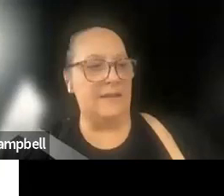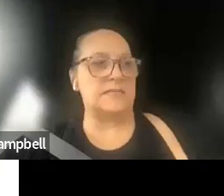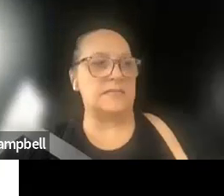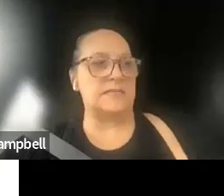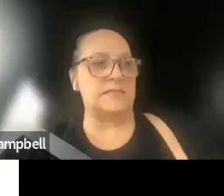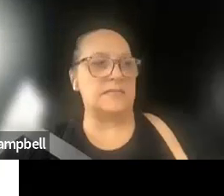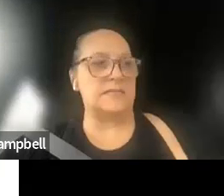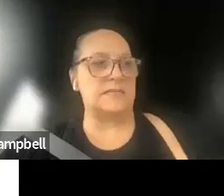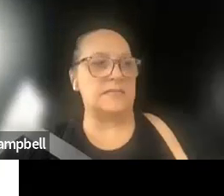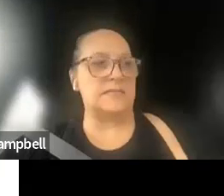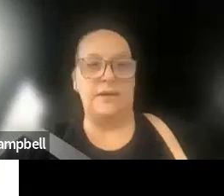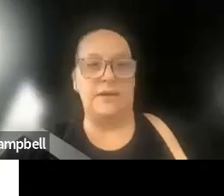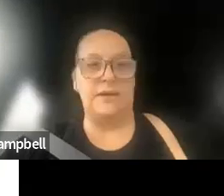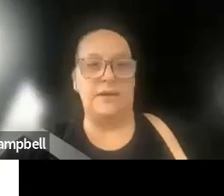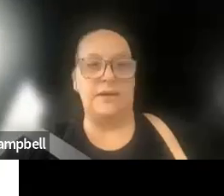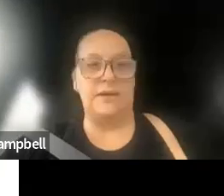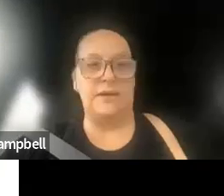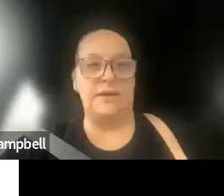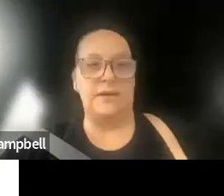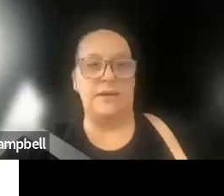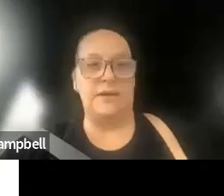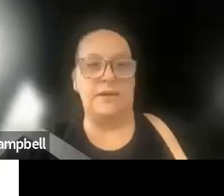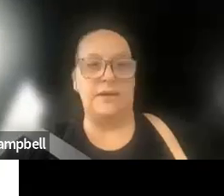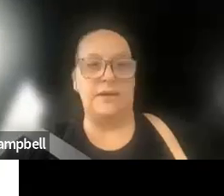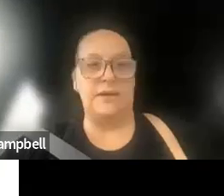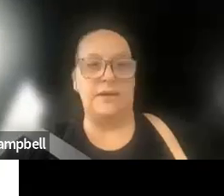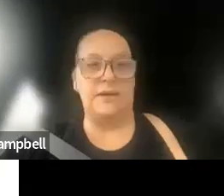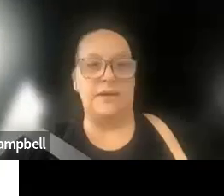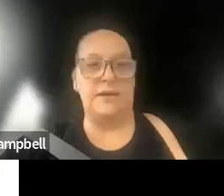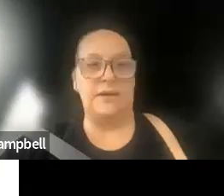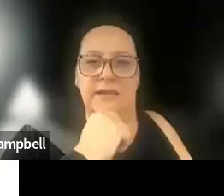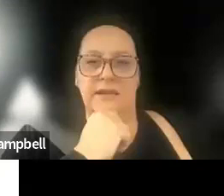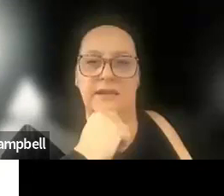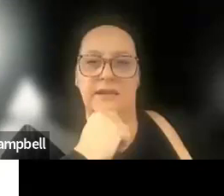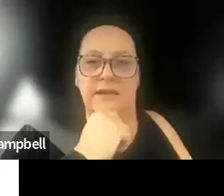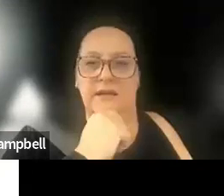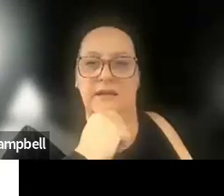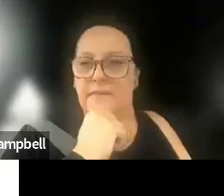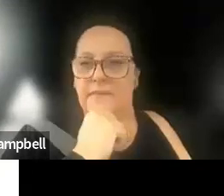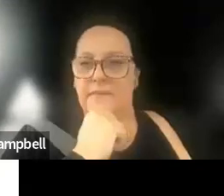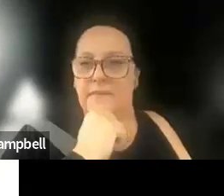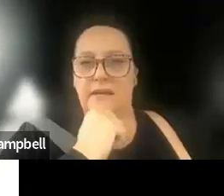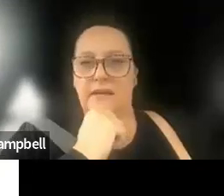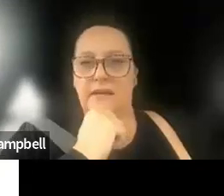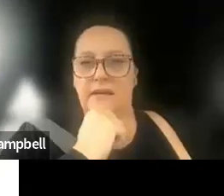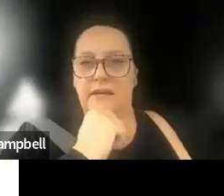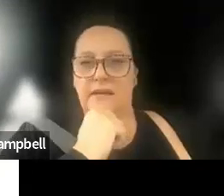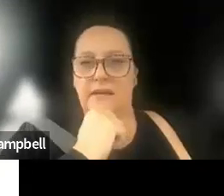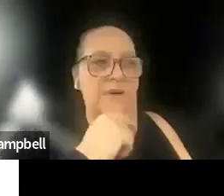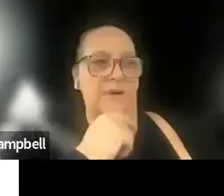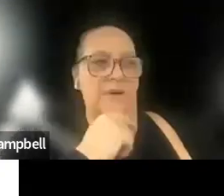I think we can go on to the next one. We're going to talk about the capital snapshots. And